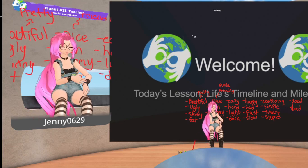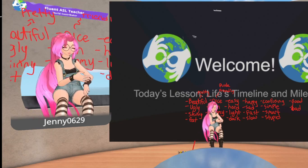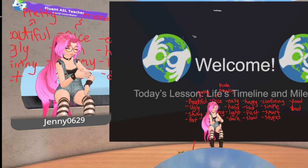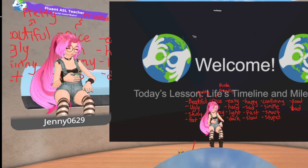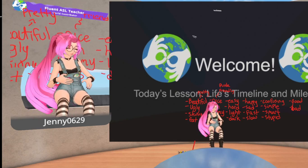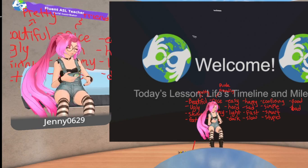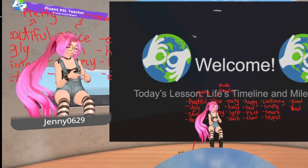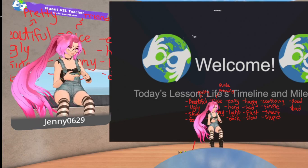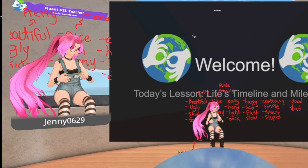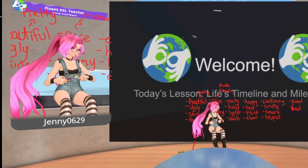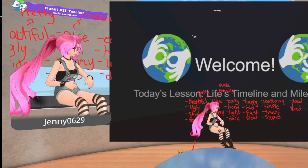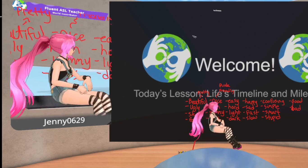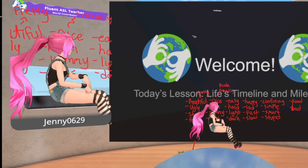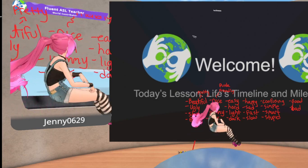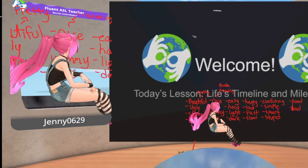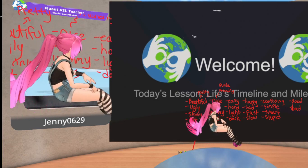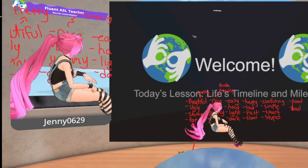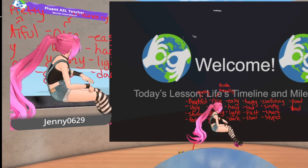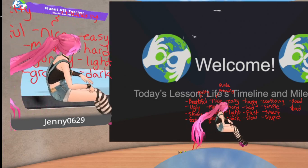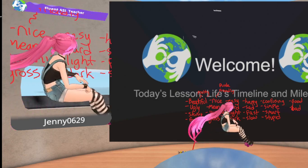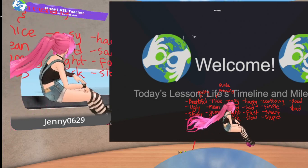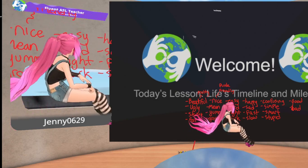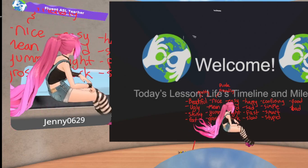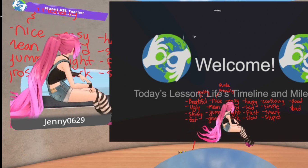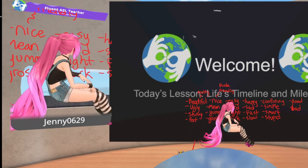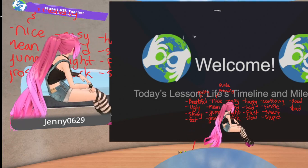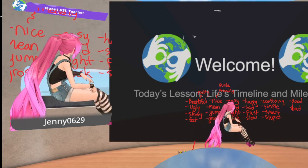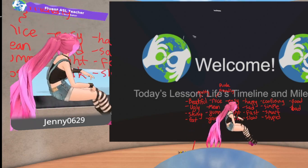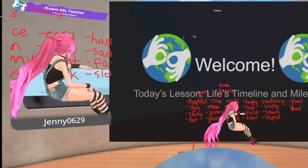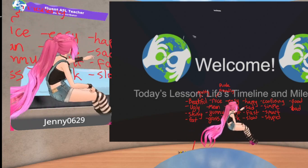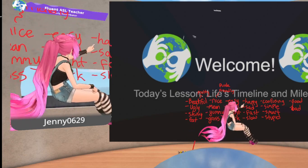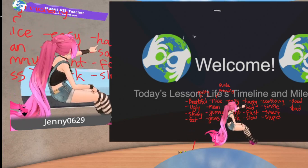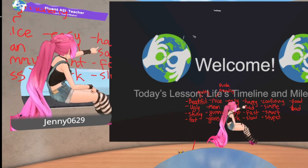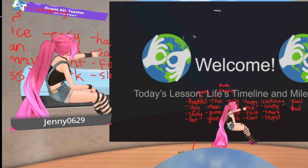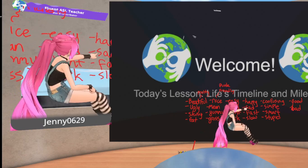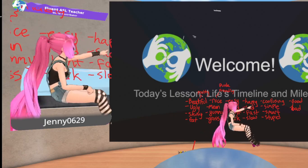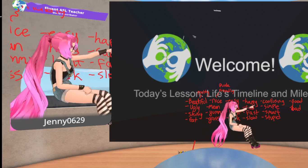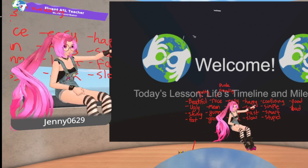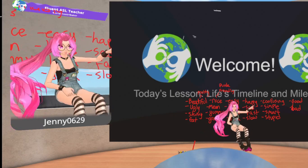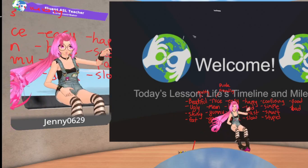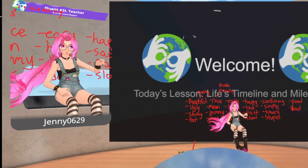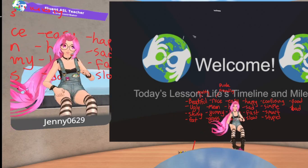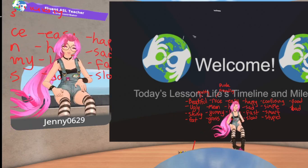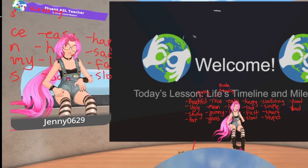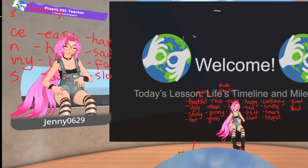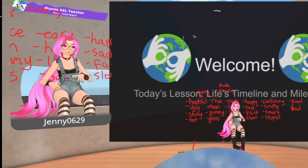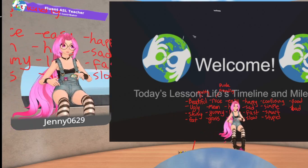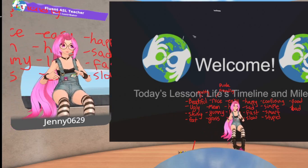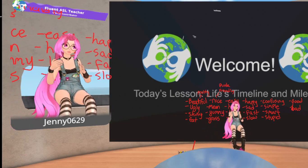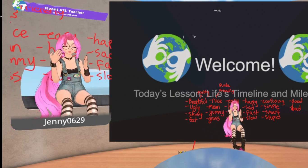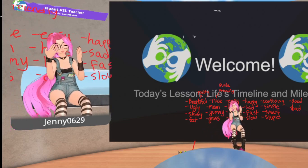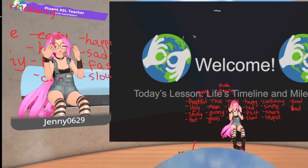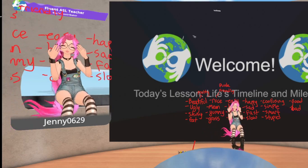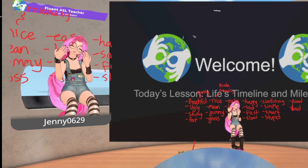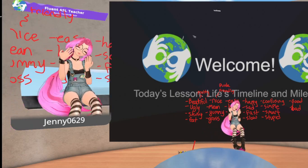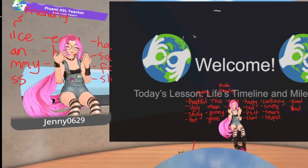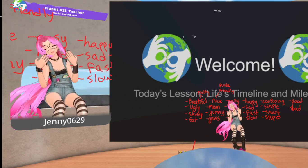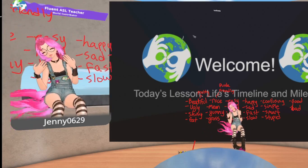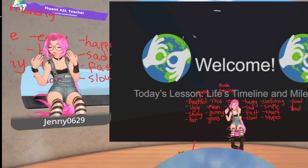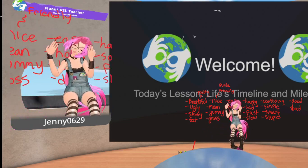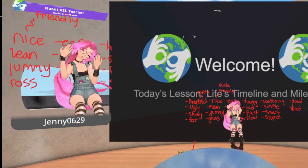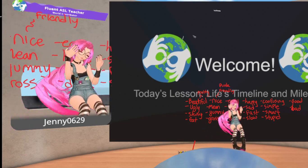like, it's slow, like really fast. Same with happy and sad. You're not gonna say, oh, I felt